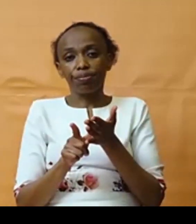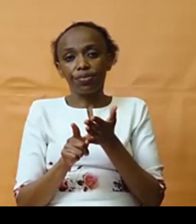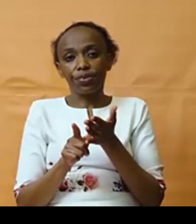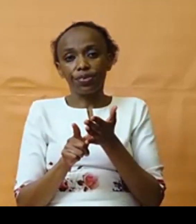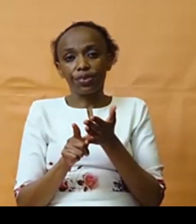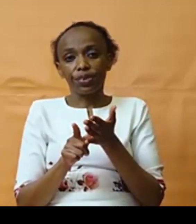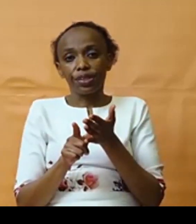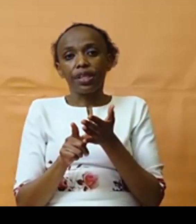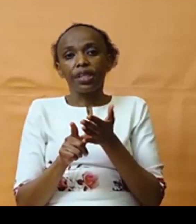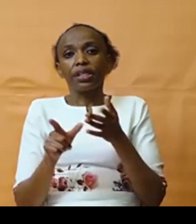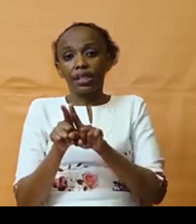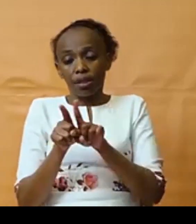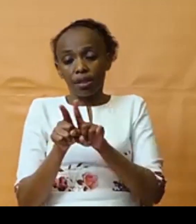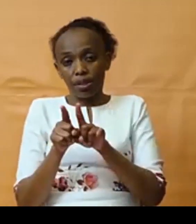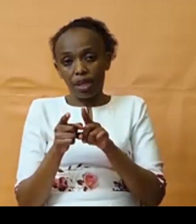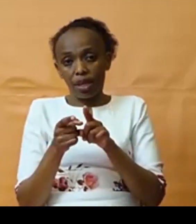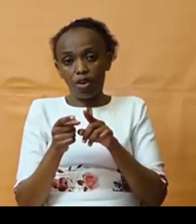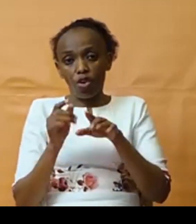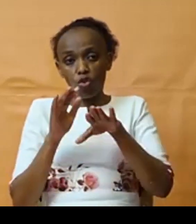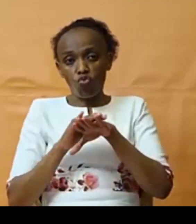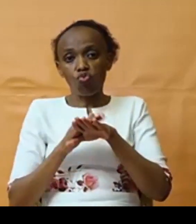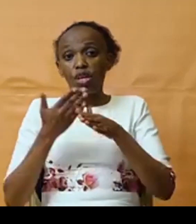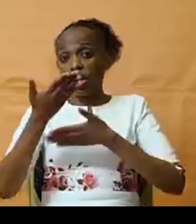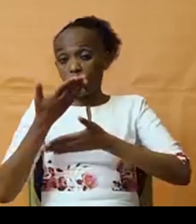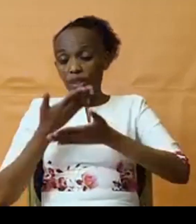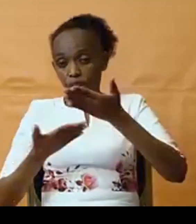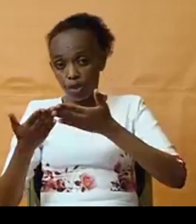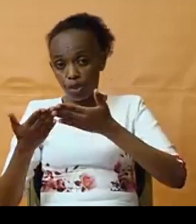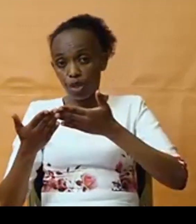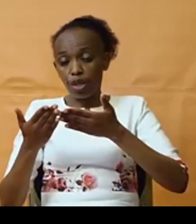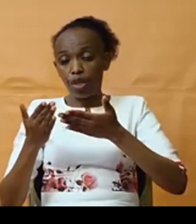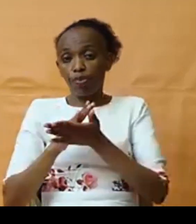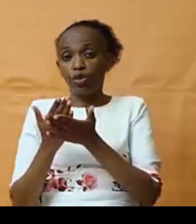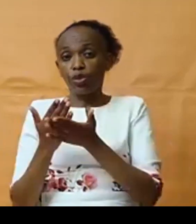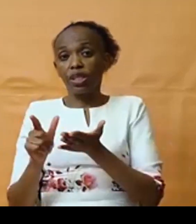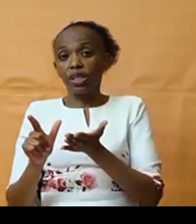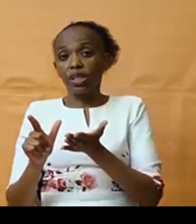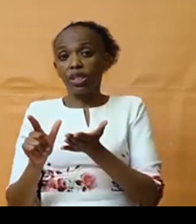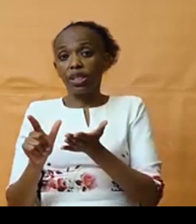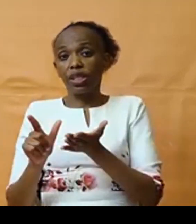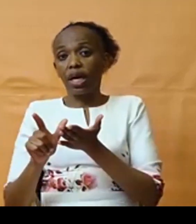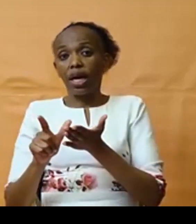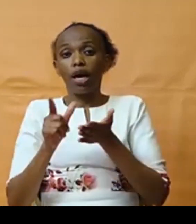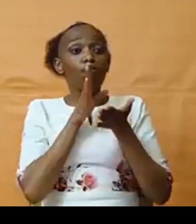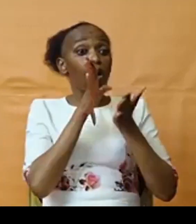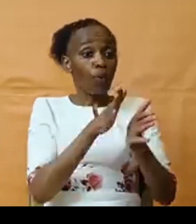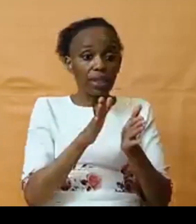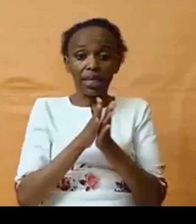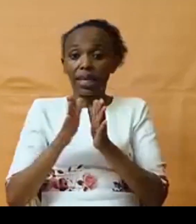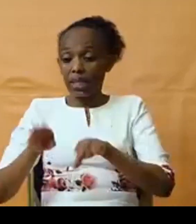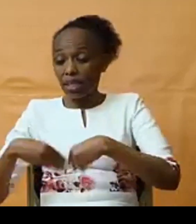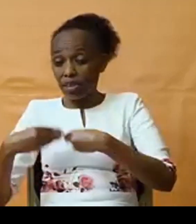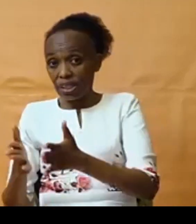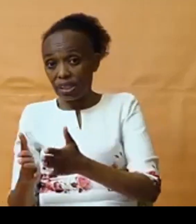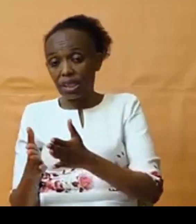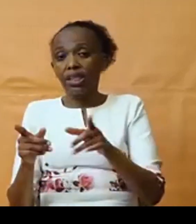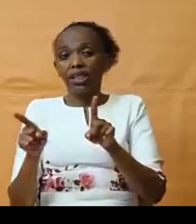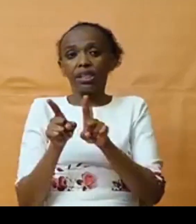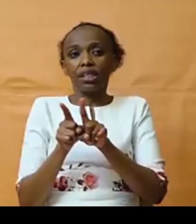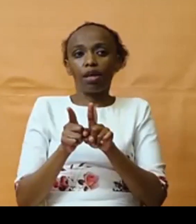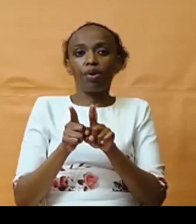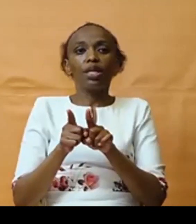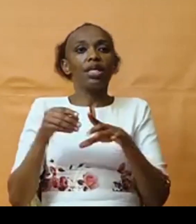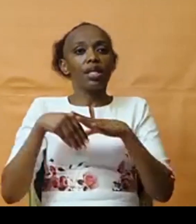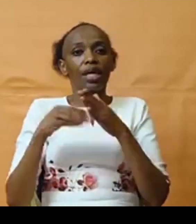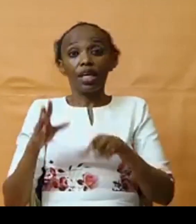relies heavily on good faith negotiations between debtors and creditors. And without coordination among